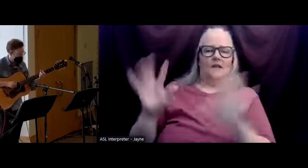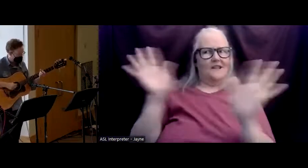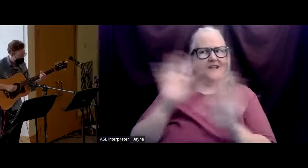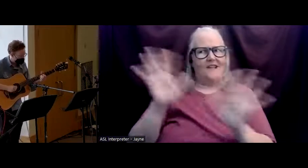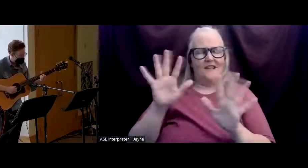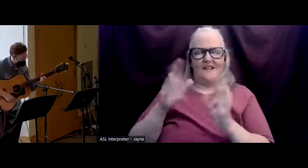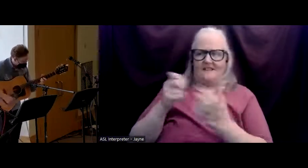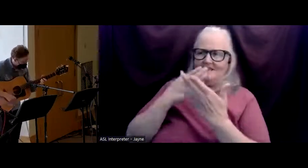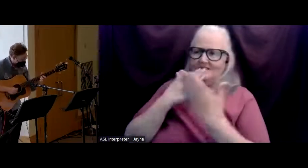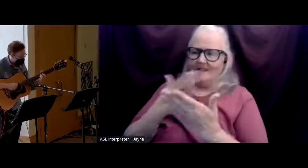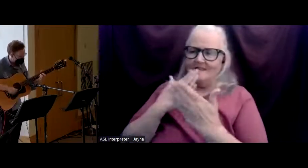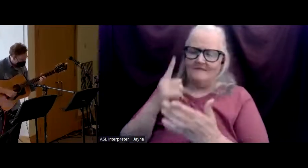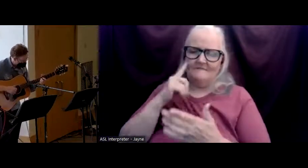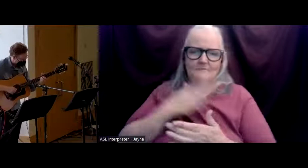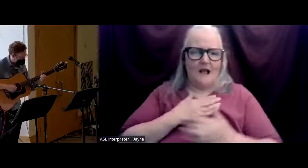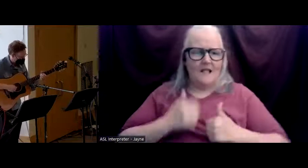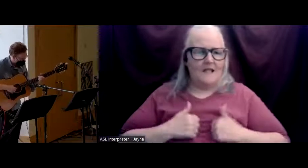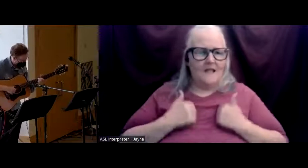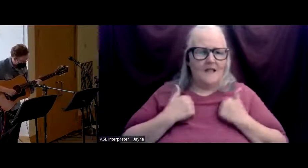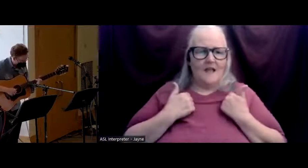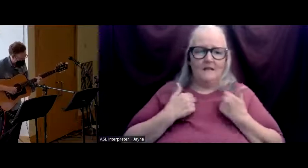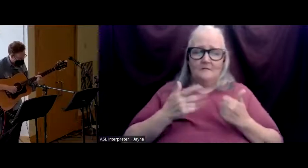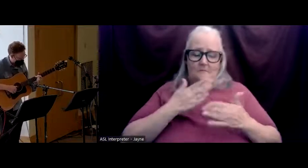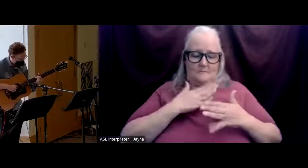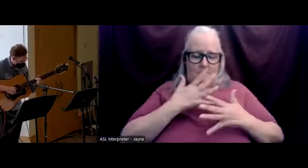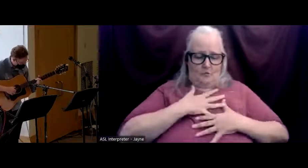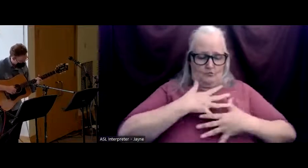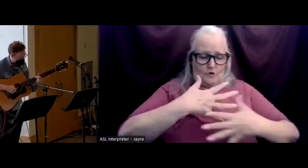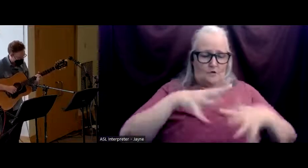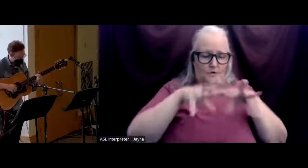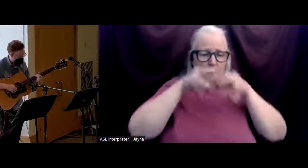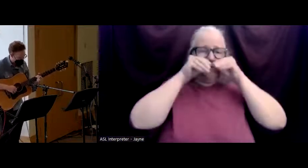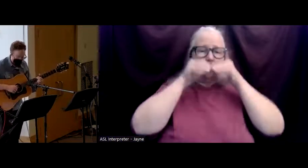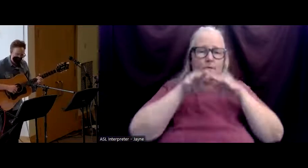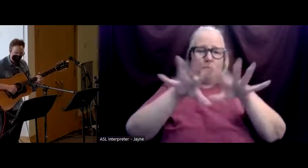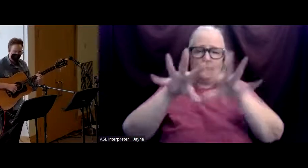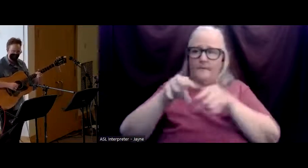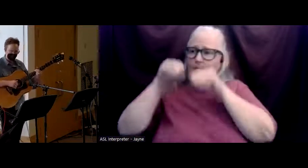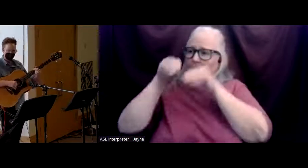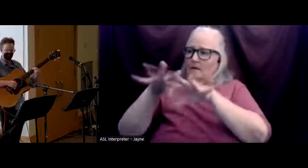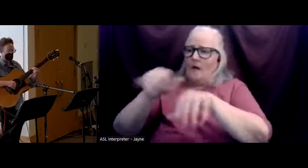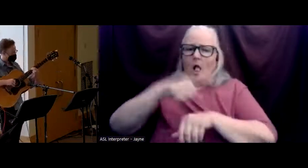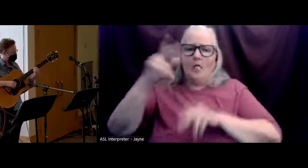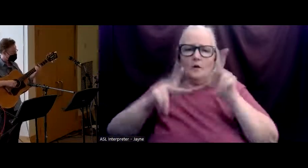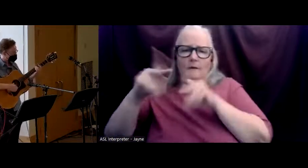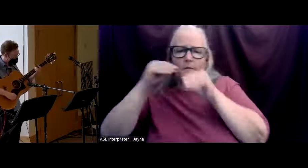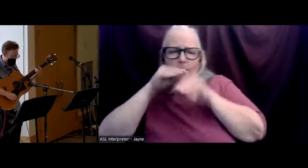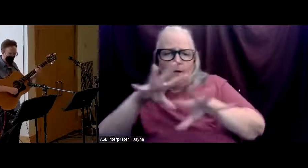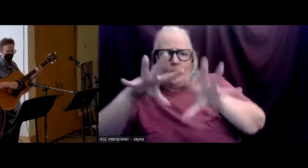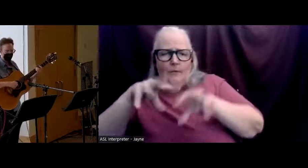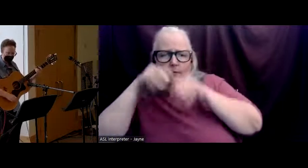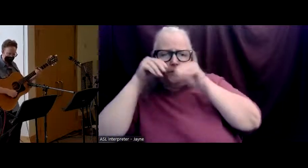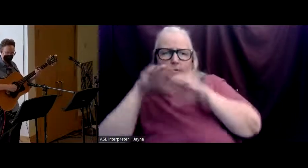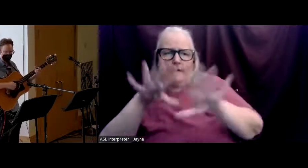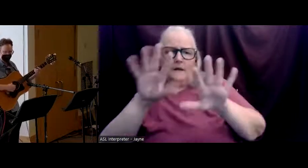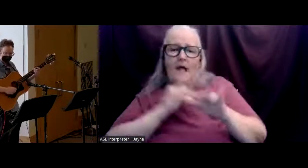them alive. Each breath is recycled from someone else's lungs. Our enemies